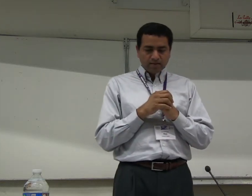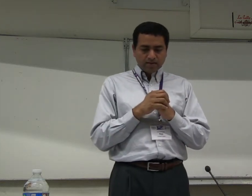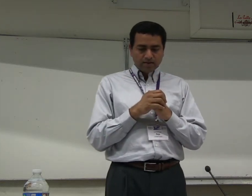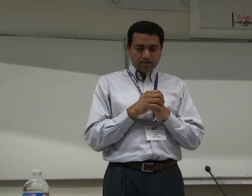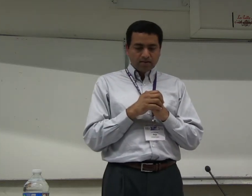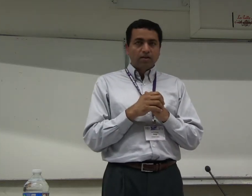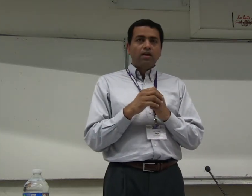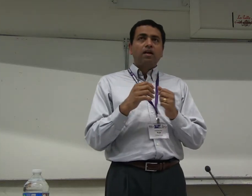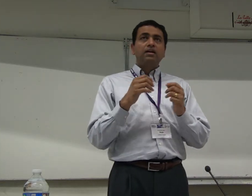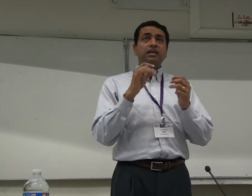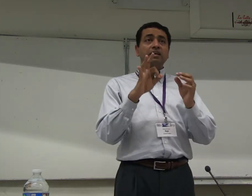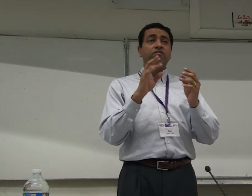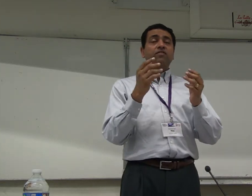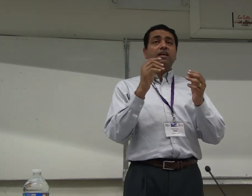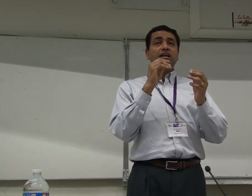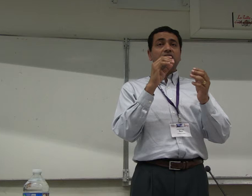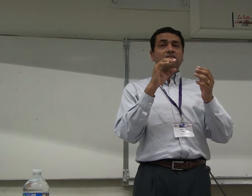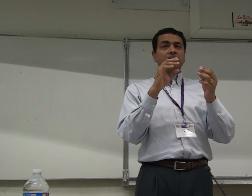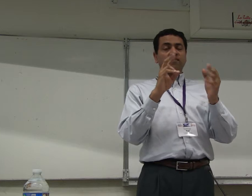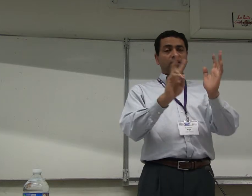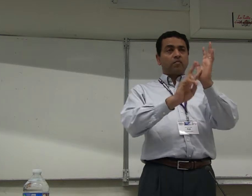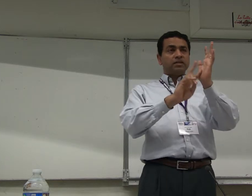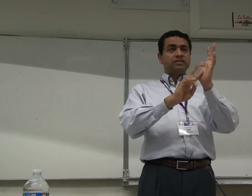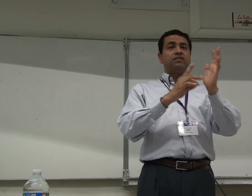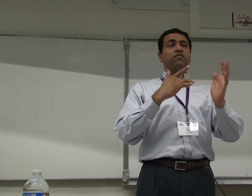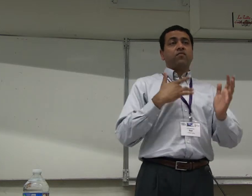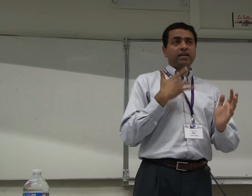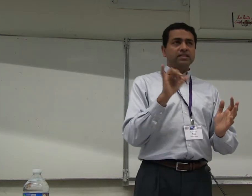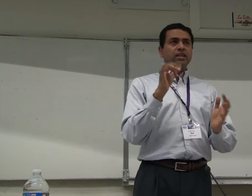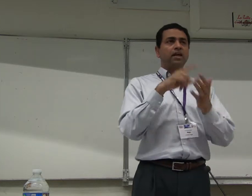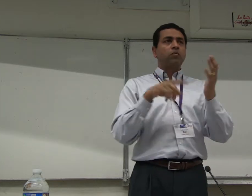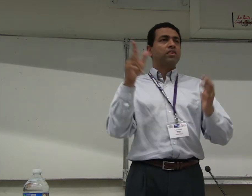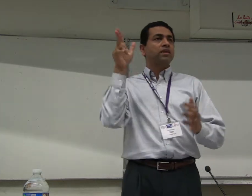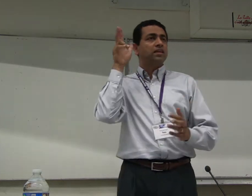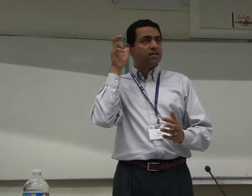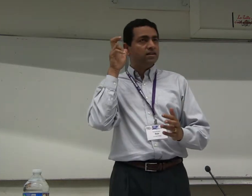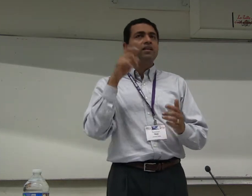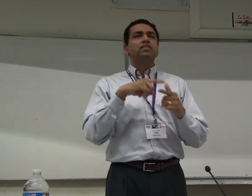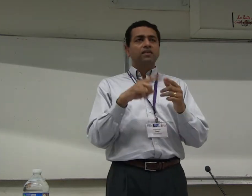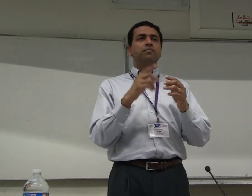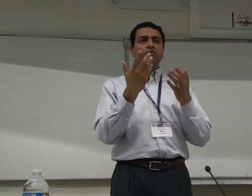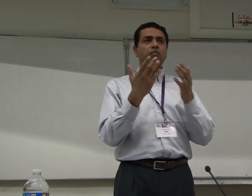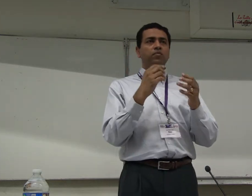by the watch was a little bit distracting sometimes. If the vibration feels like what